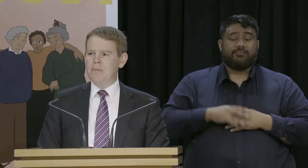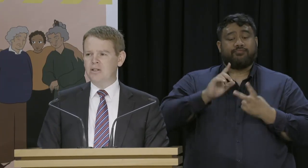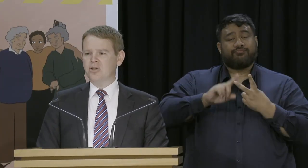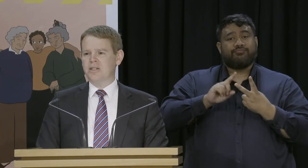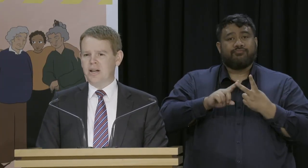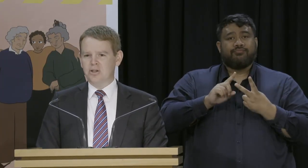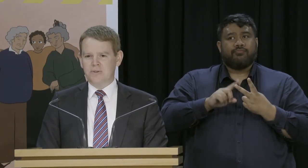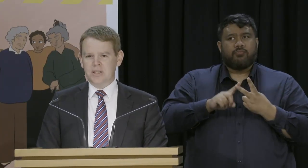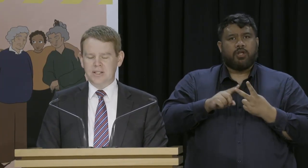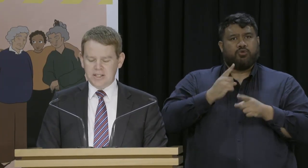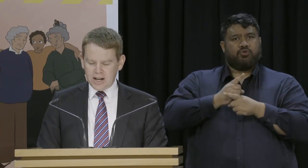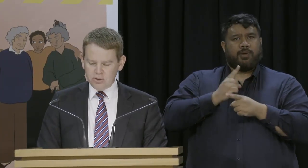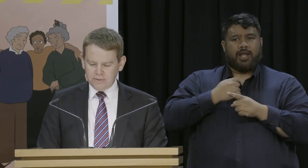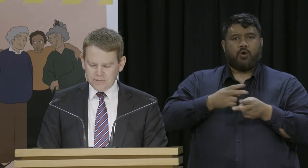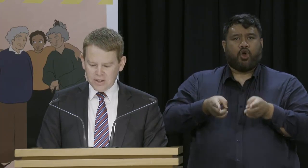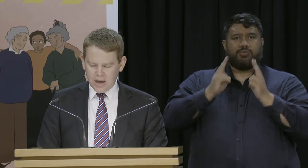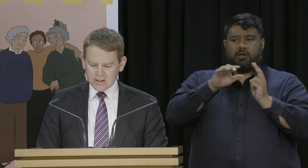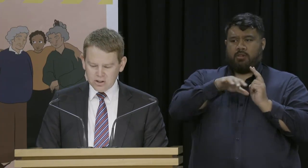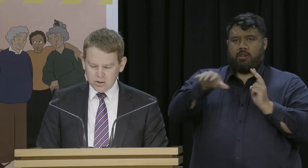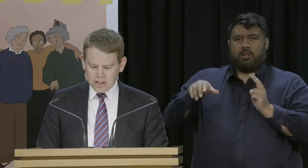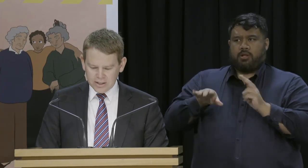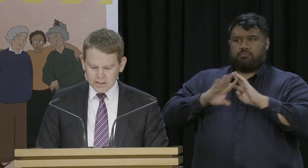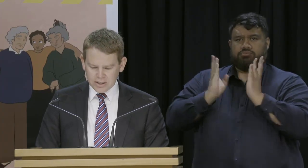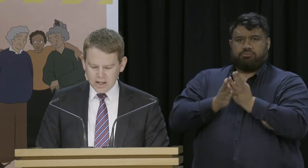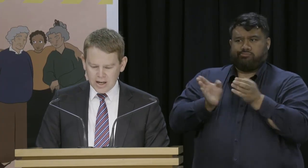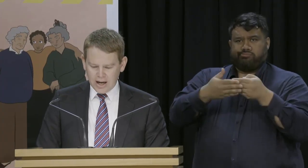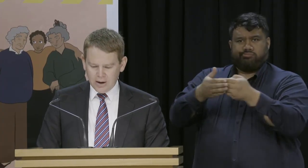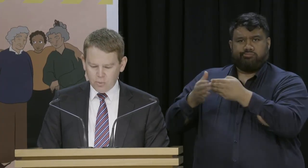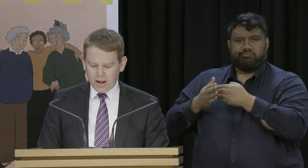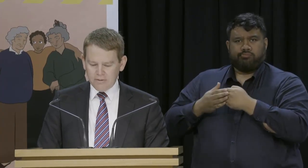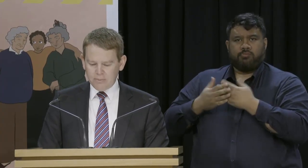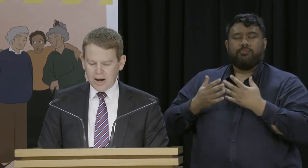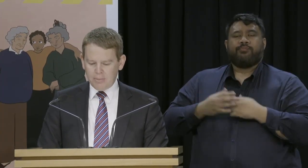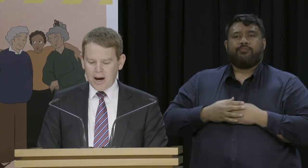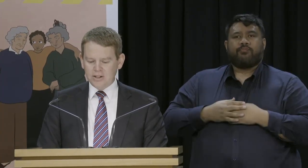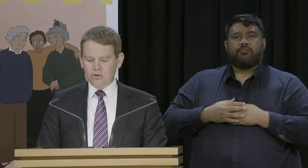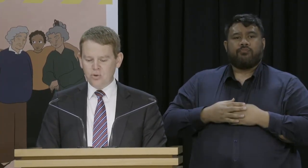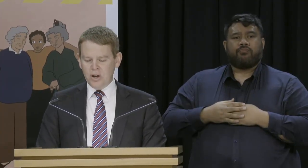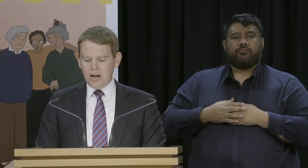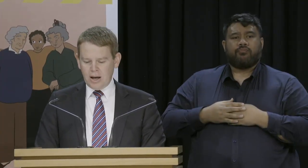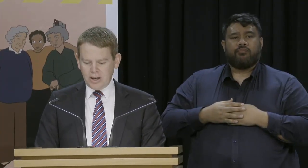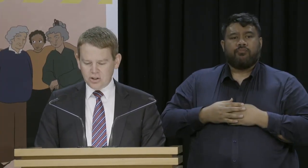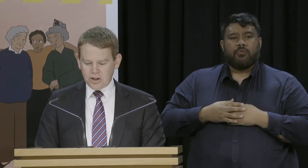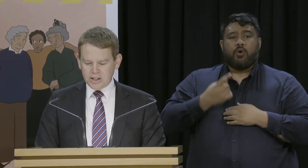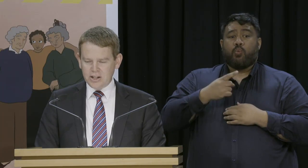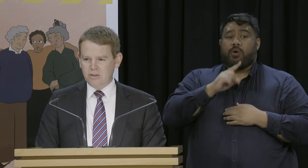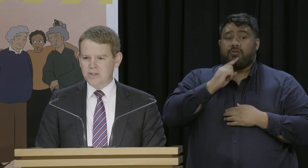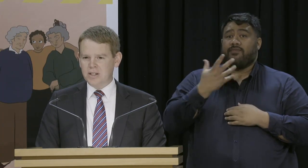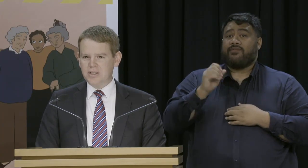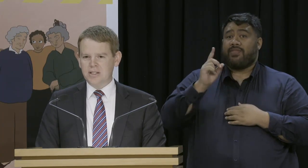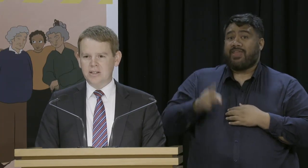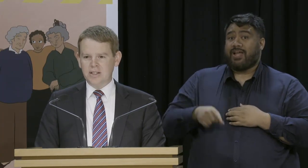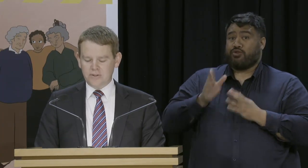milestone in our managed isolation facilities. 150,000 New Zealanders will have passed through our managed